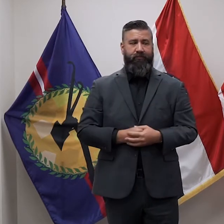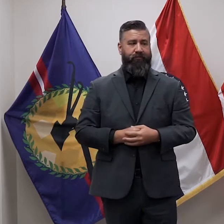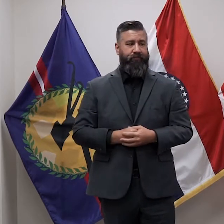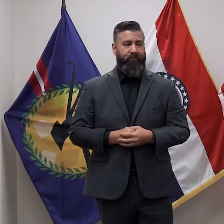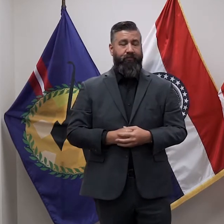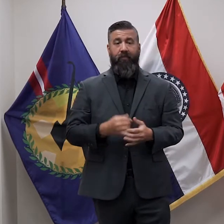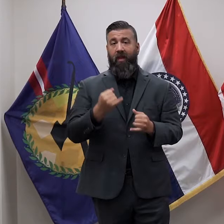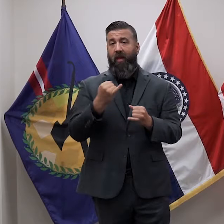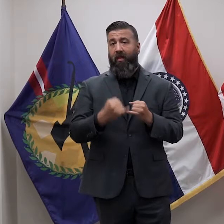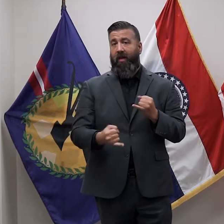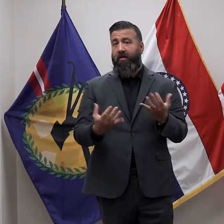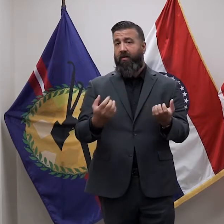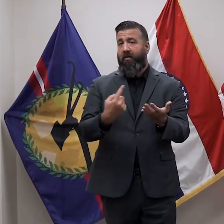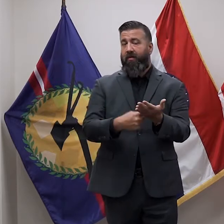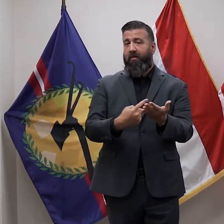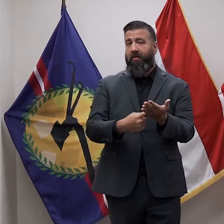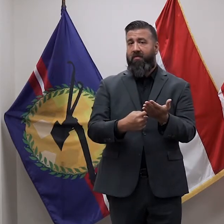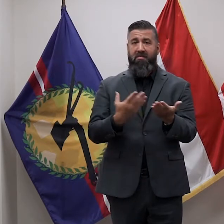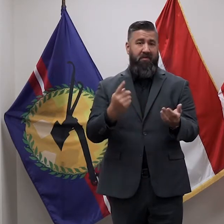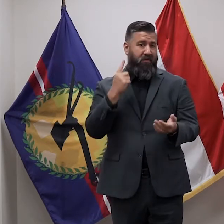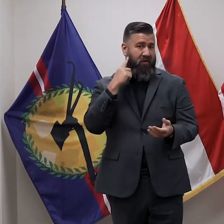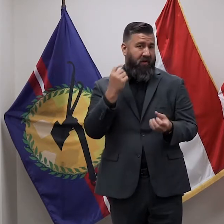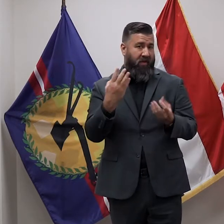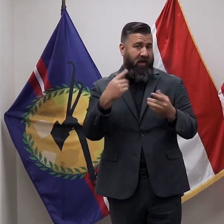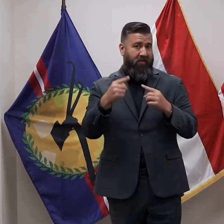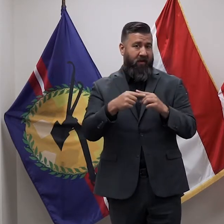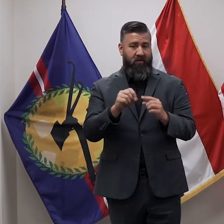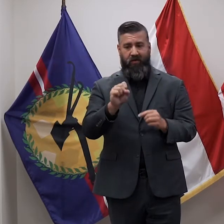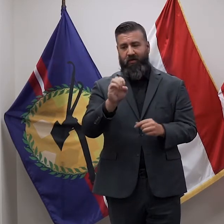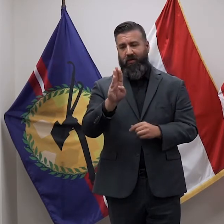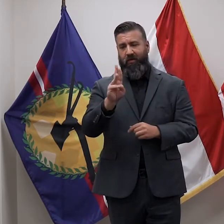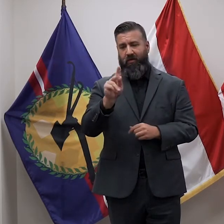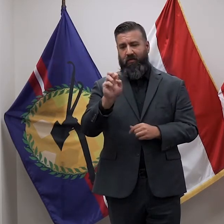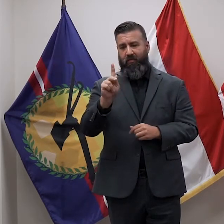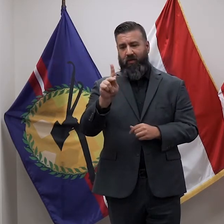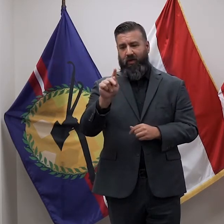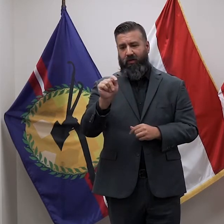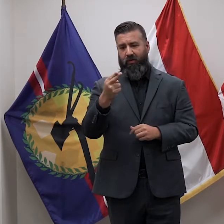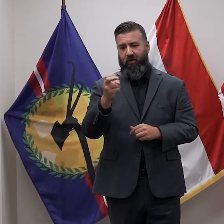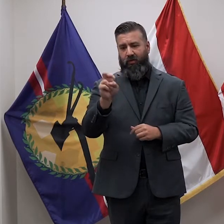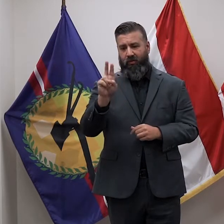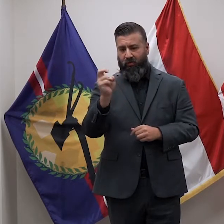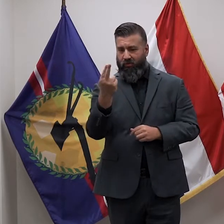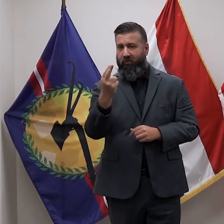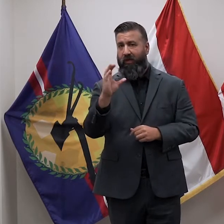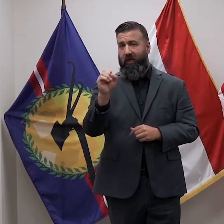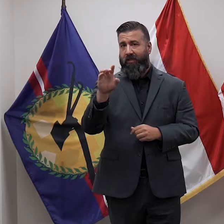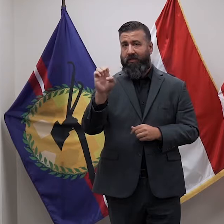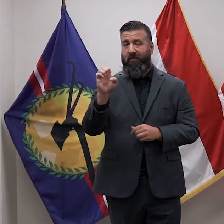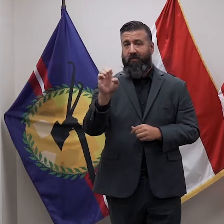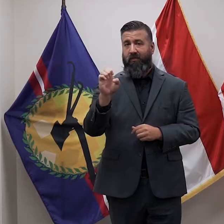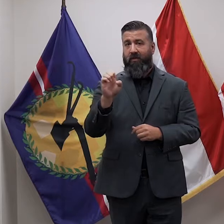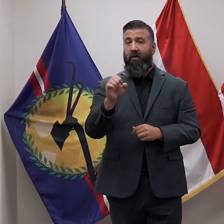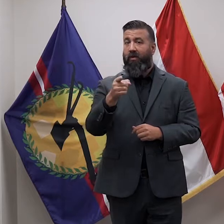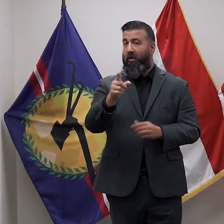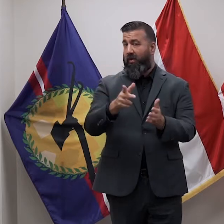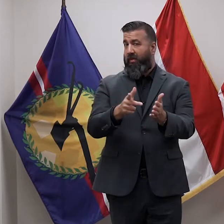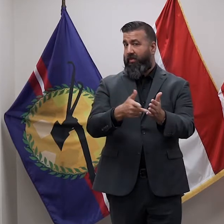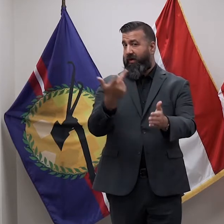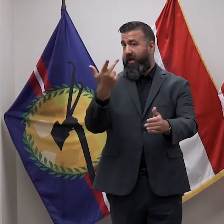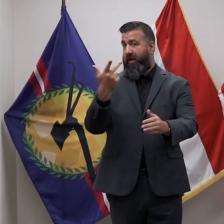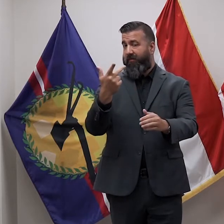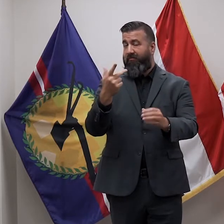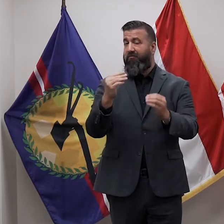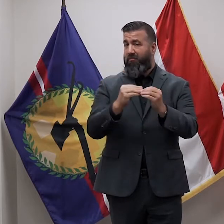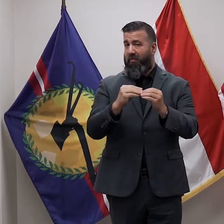The last thing that I want to talk about is you may have heard a lot of things about breakthrough cases in this. You are 3 times currently more likely to catch COVID if